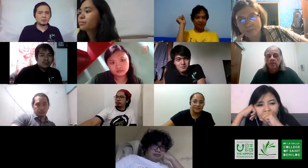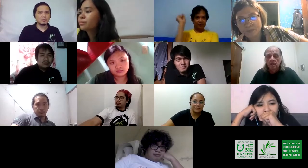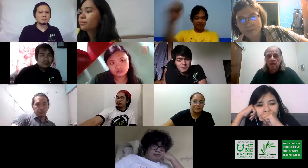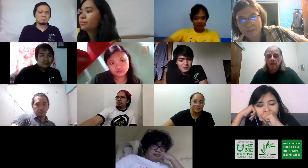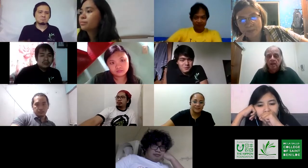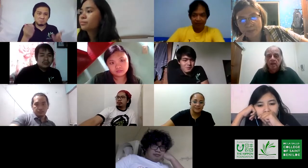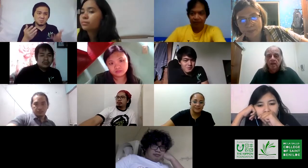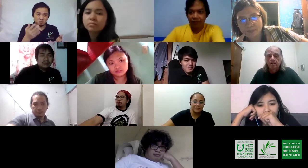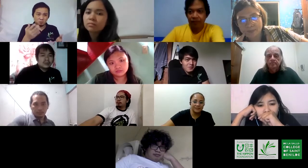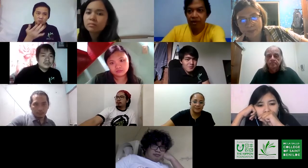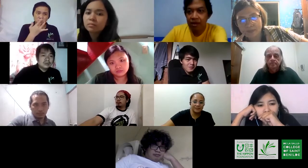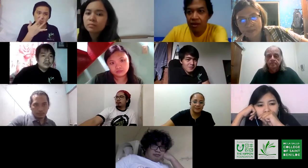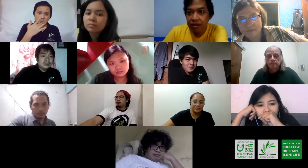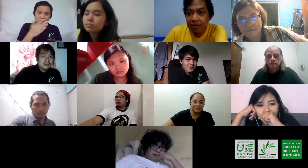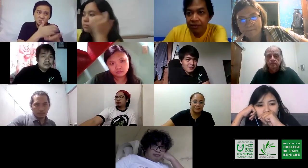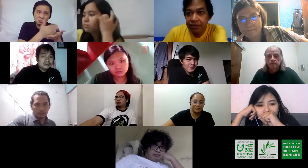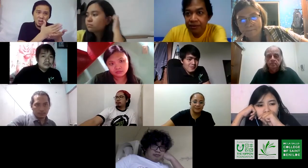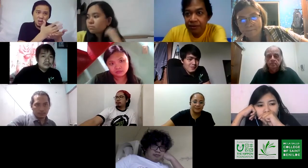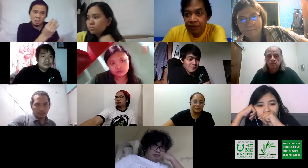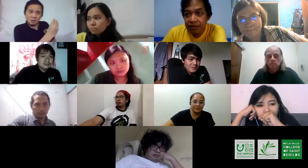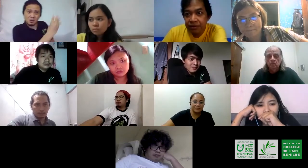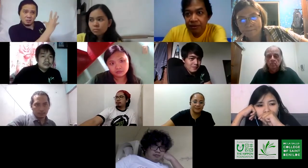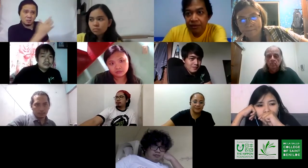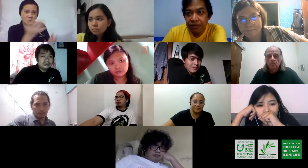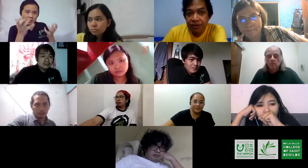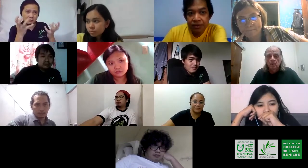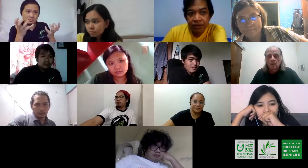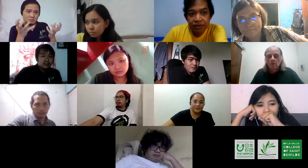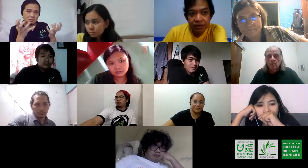you. Um,